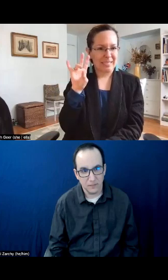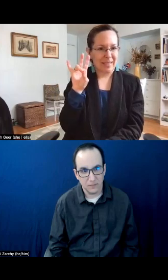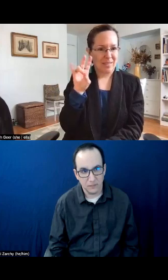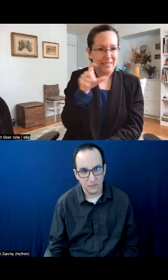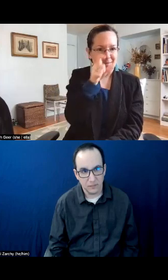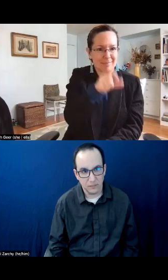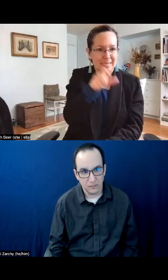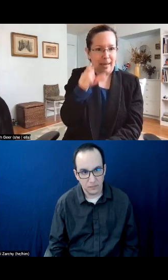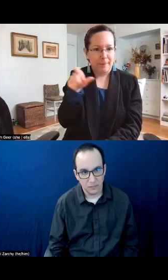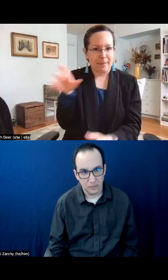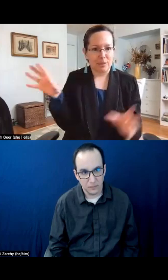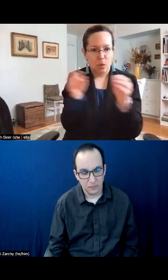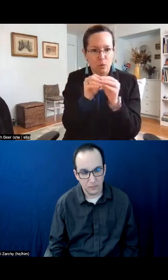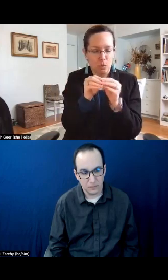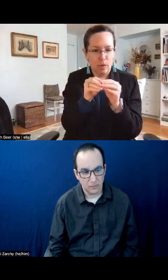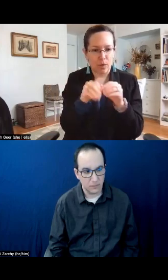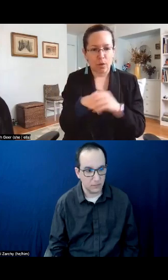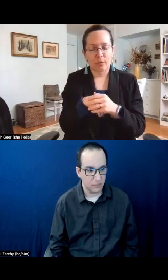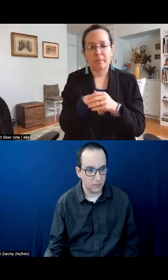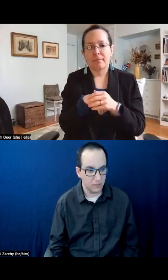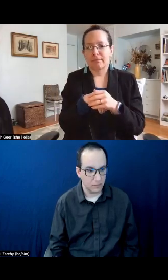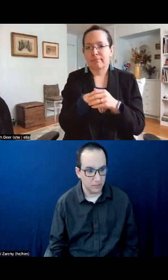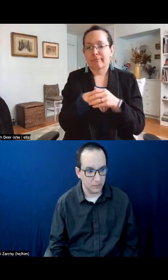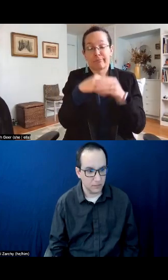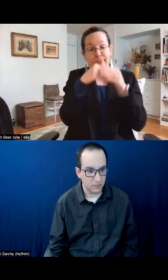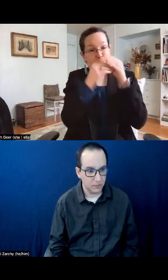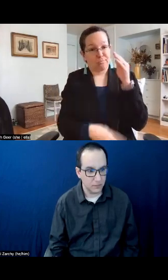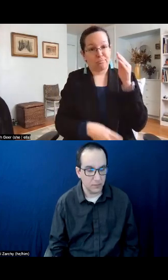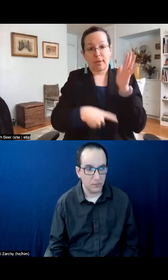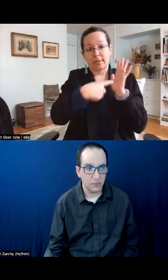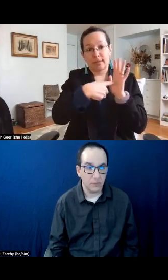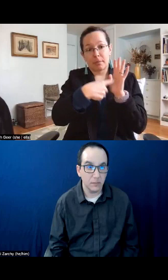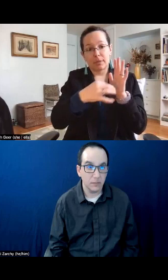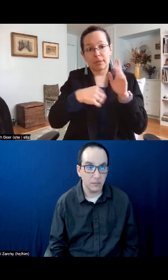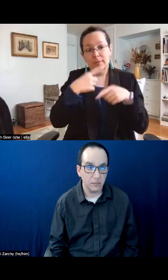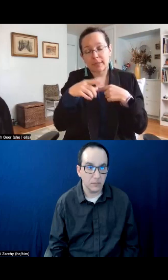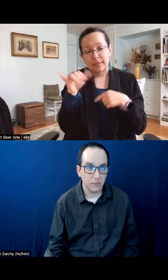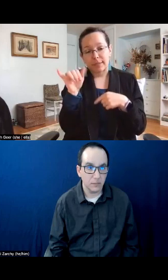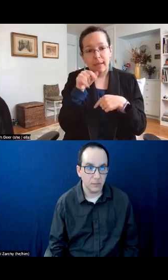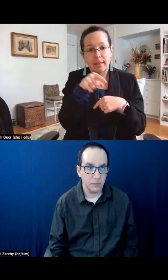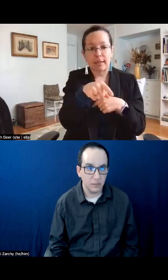next. So that's why you'll see 7 different segments in total.